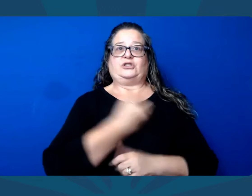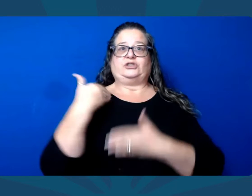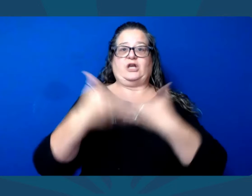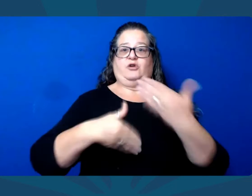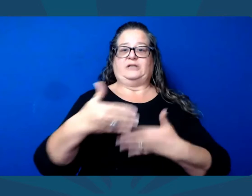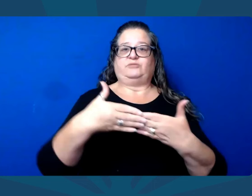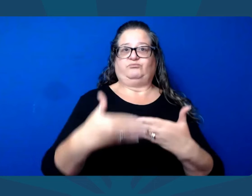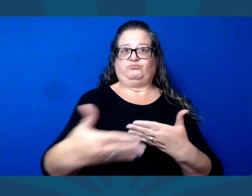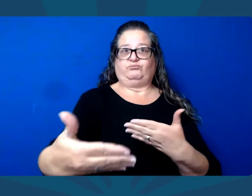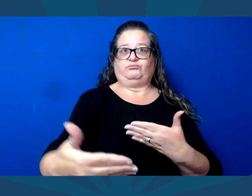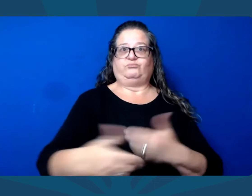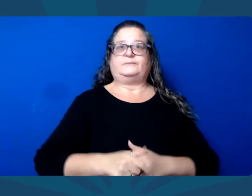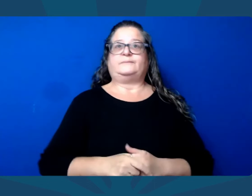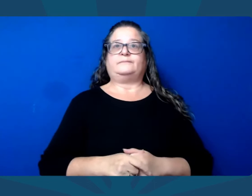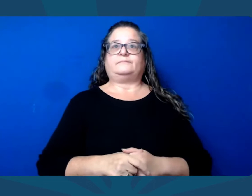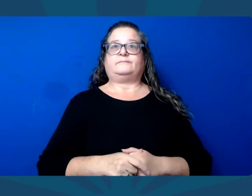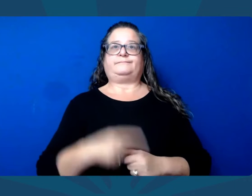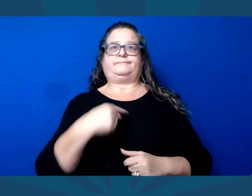come.